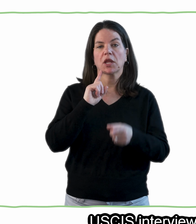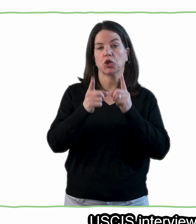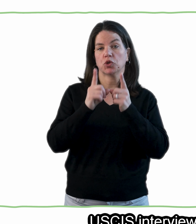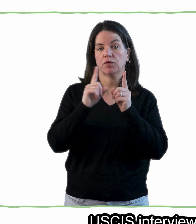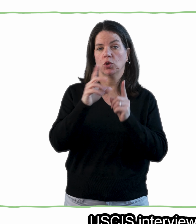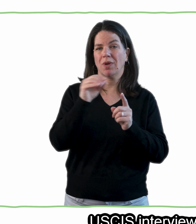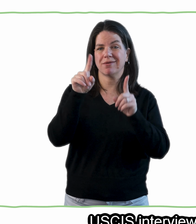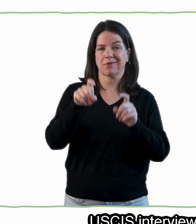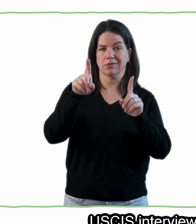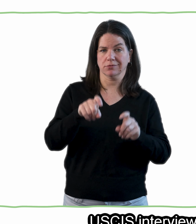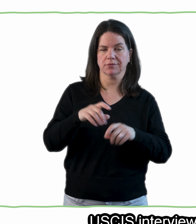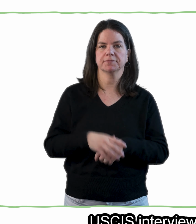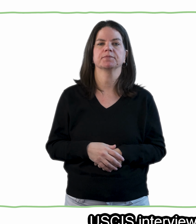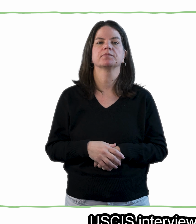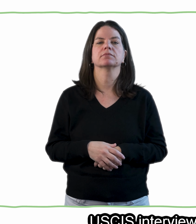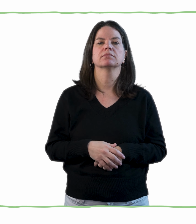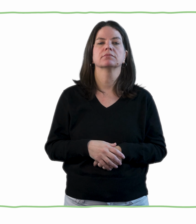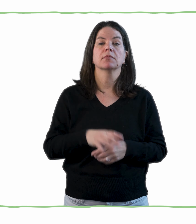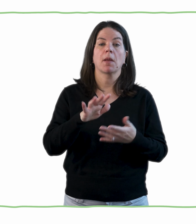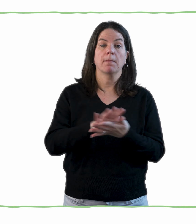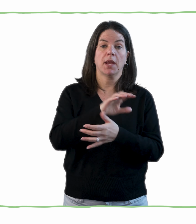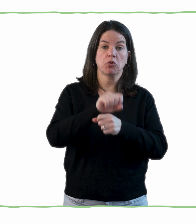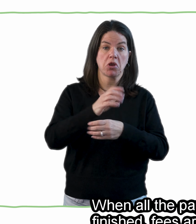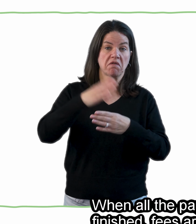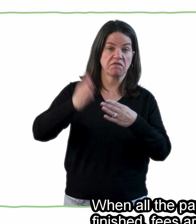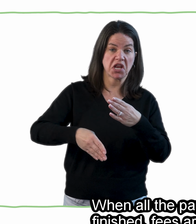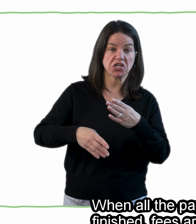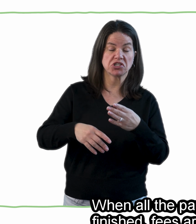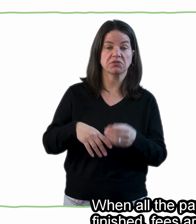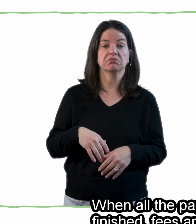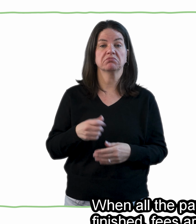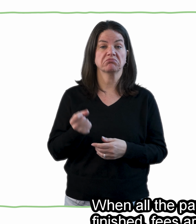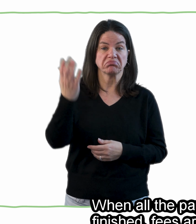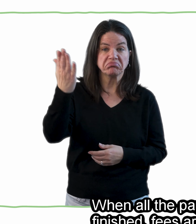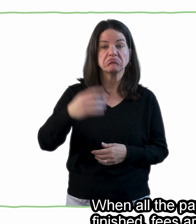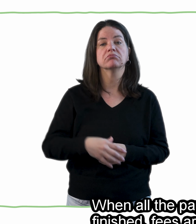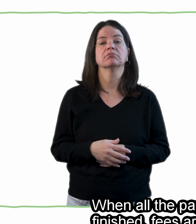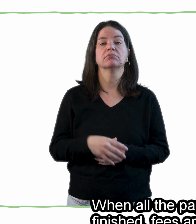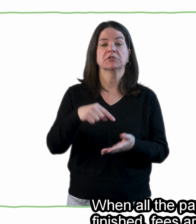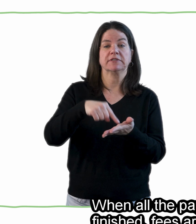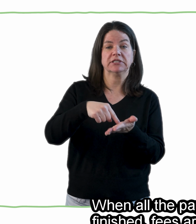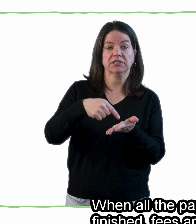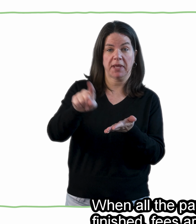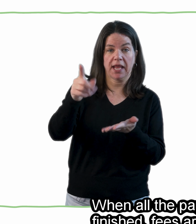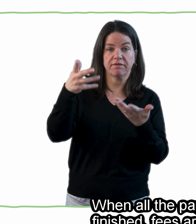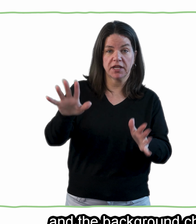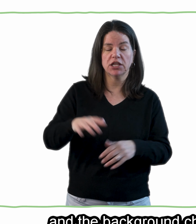USCIS interview and tests. When all the paperwork is finished, fees are paid, and the